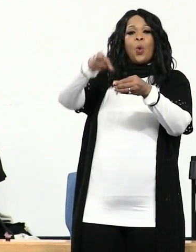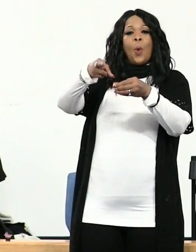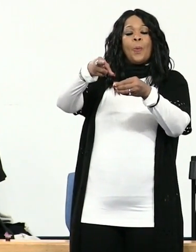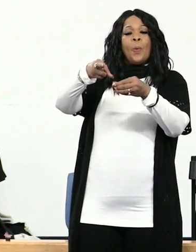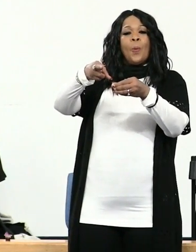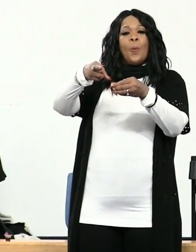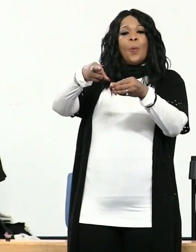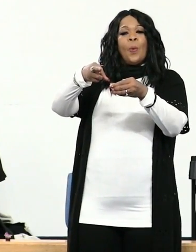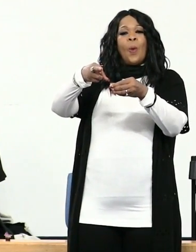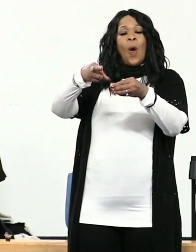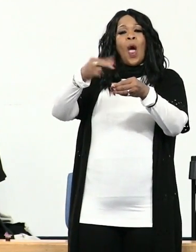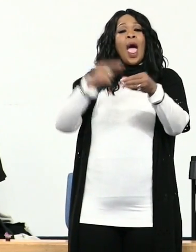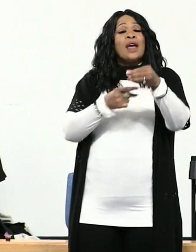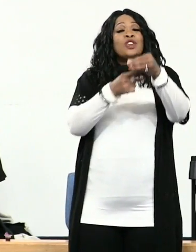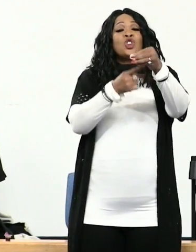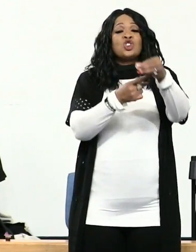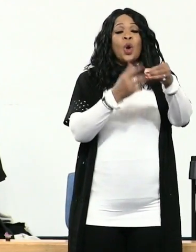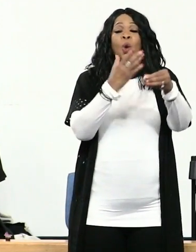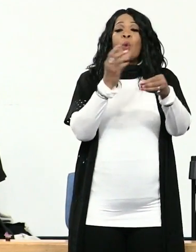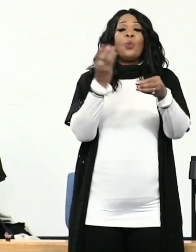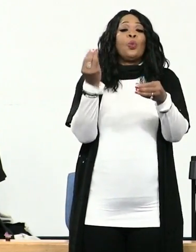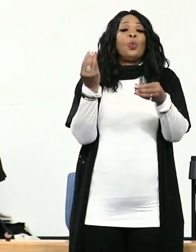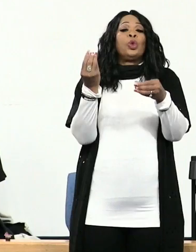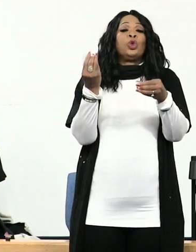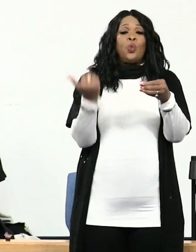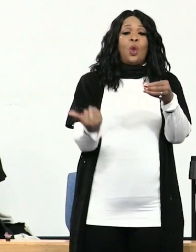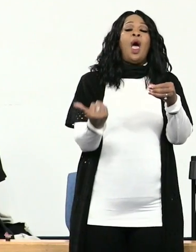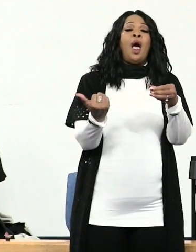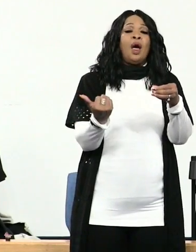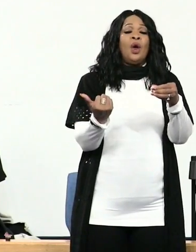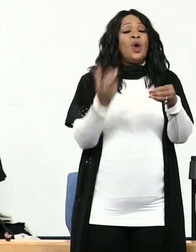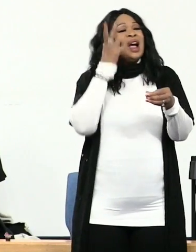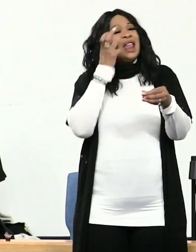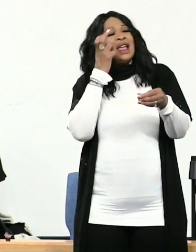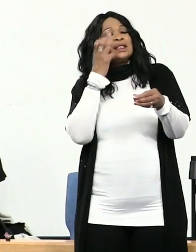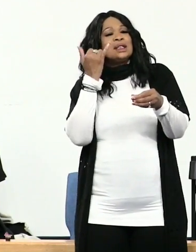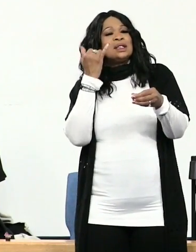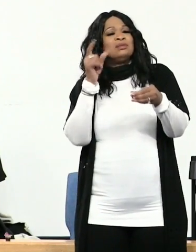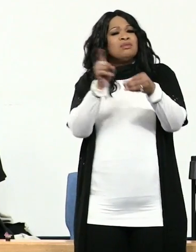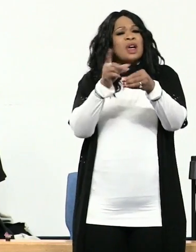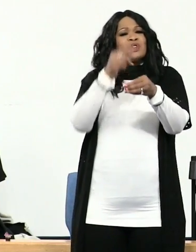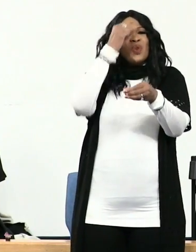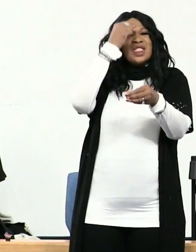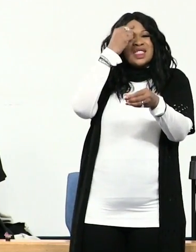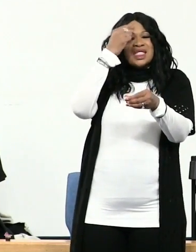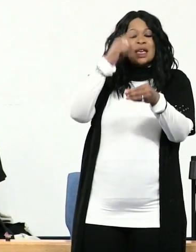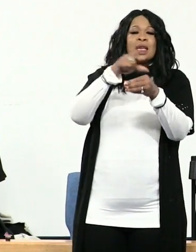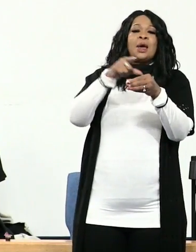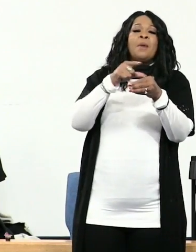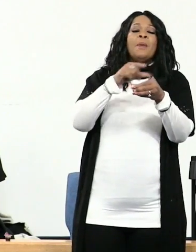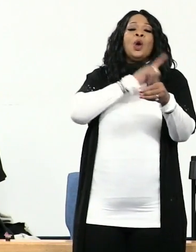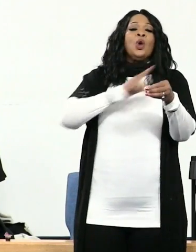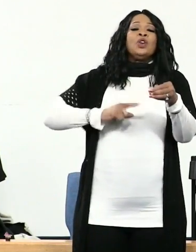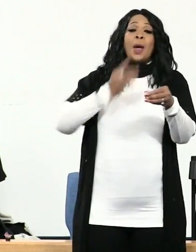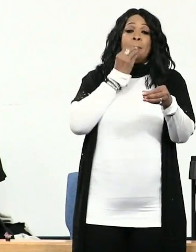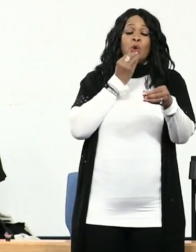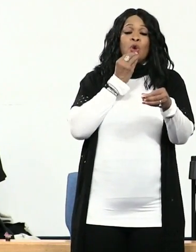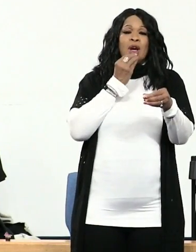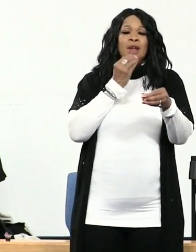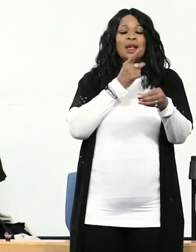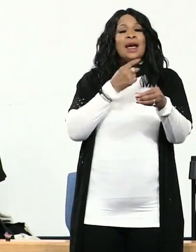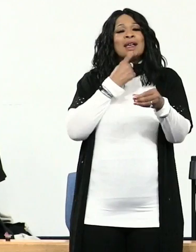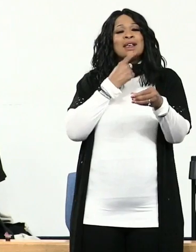he instituted what we are about to do. Listen, as we think about communion, not only should, as we said